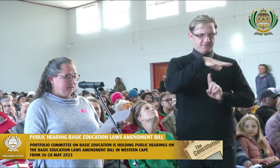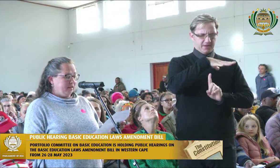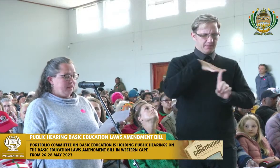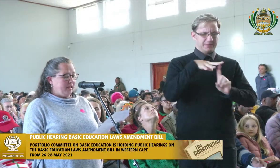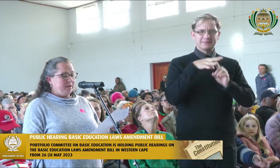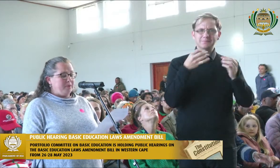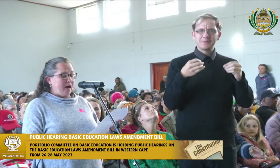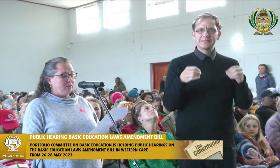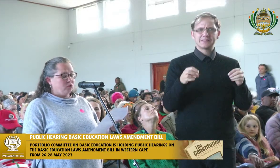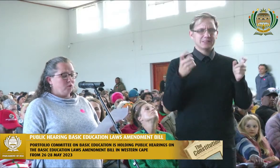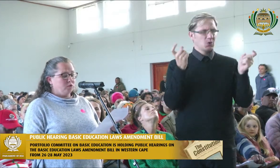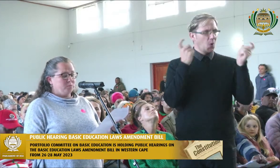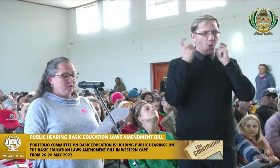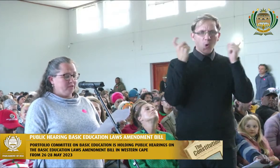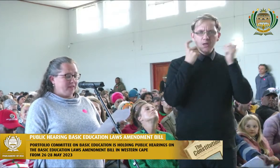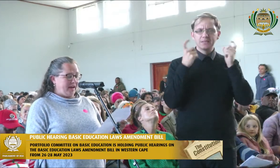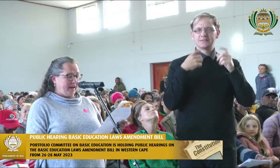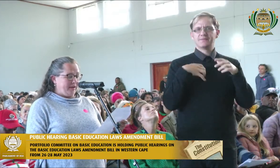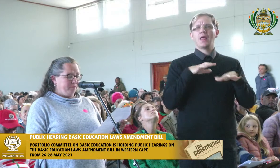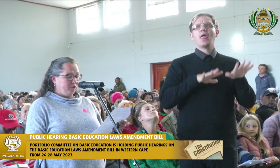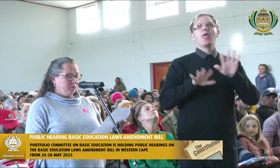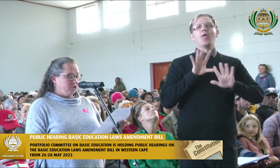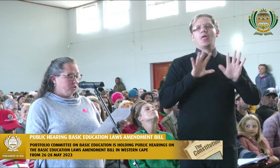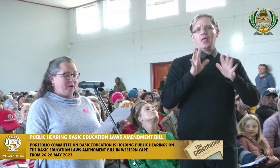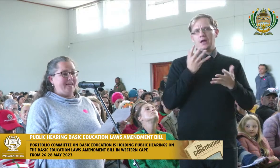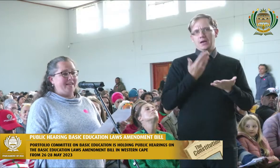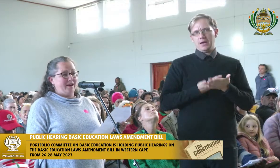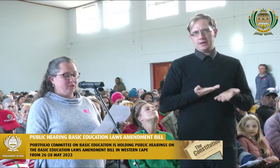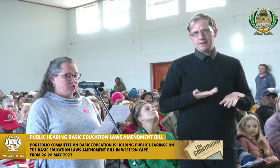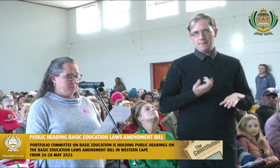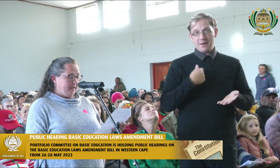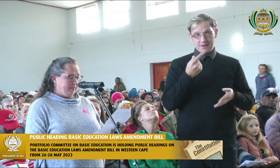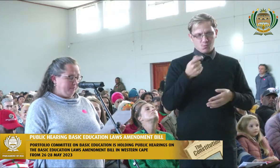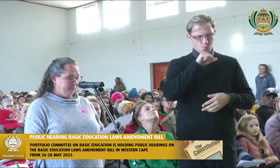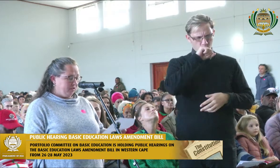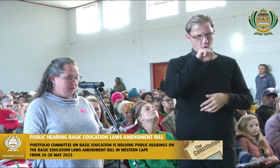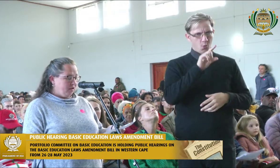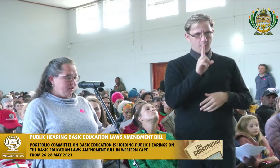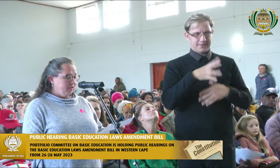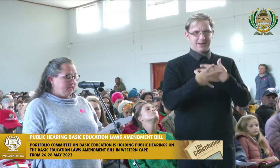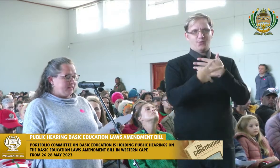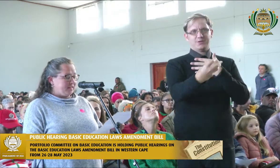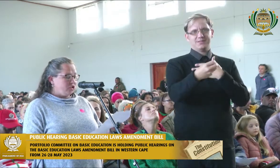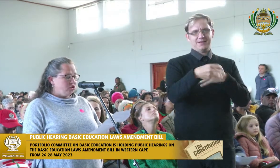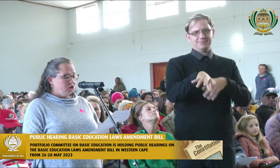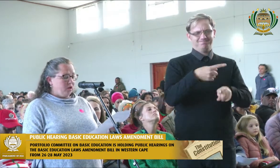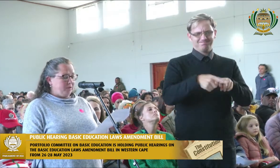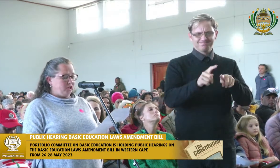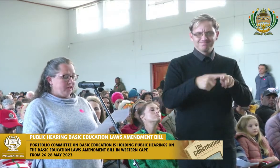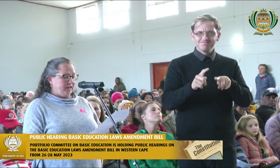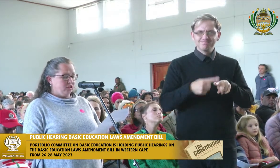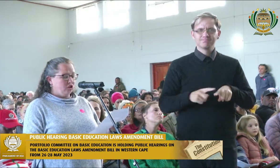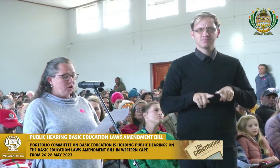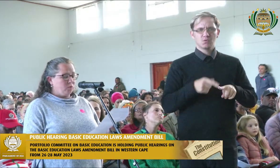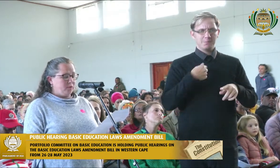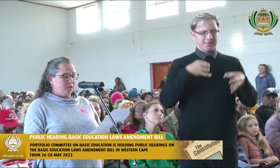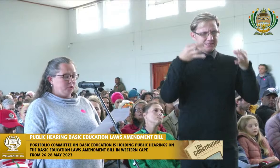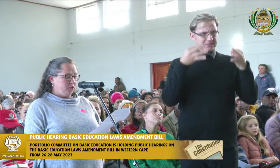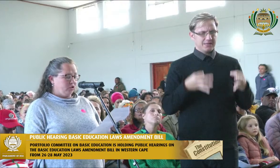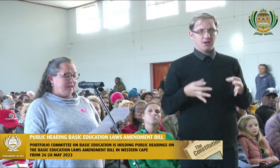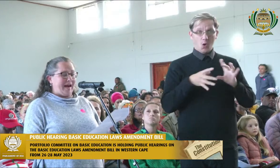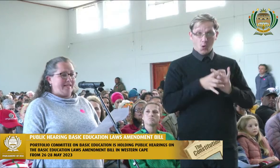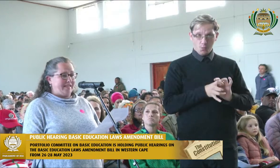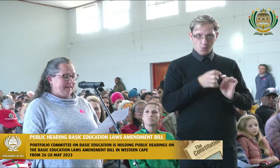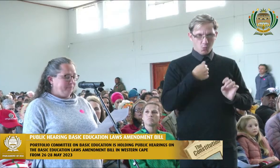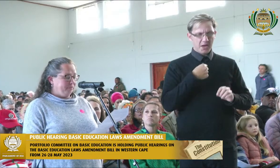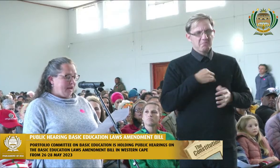places. He can be outdoors most of the day, which is where he loves to be. The decision to home educate is not one which